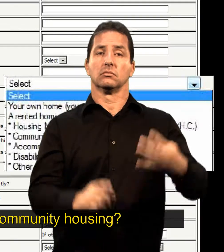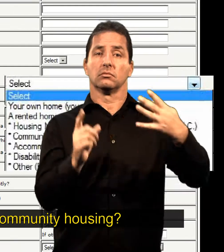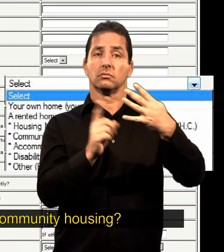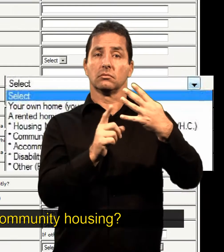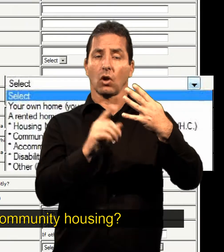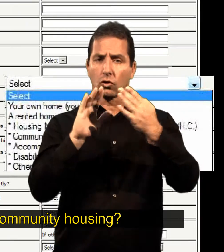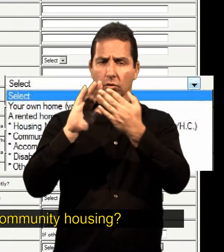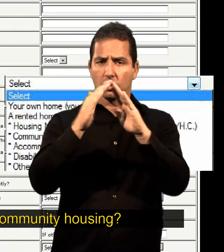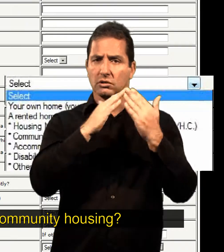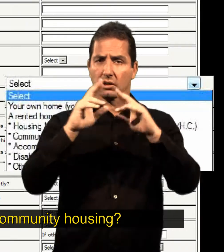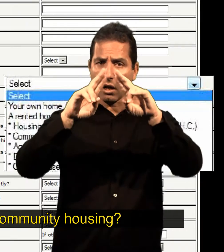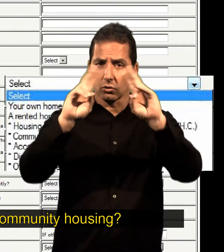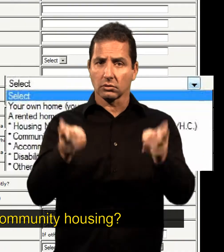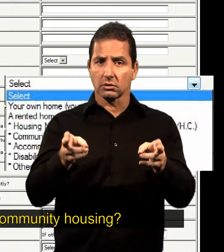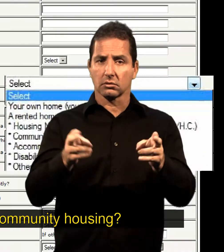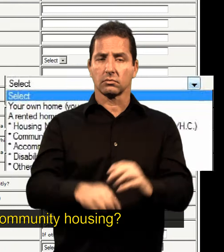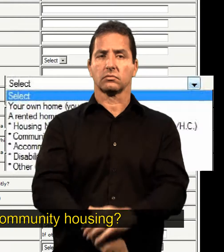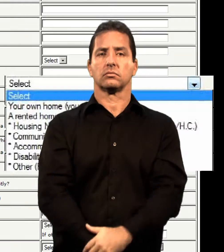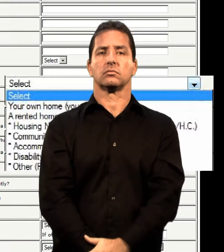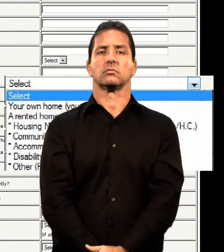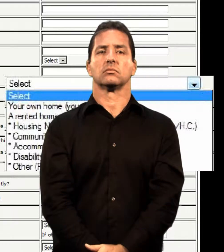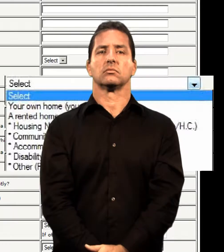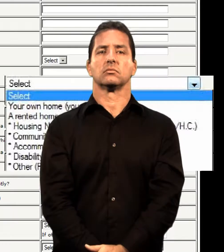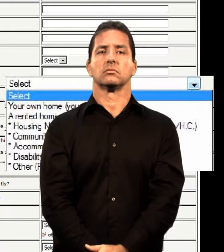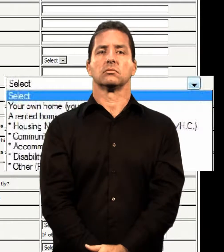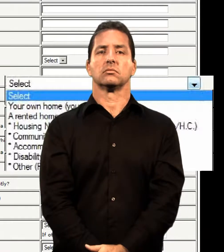Do you live in community housing?